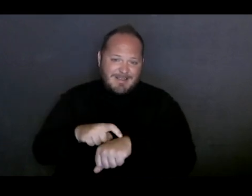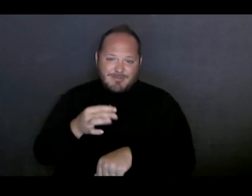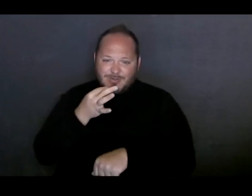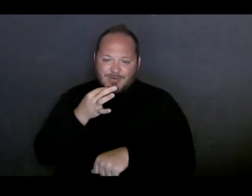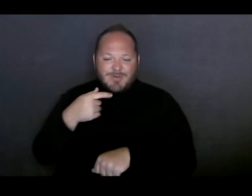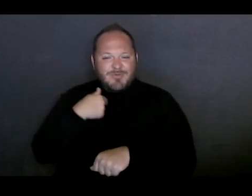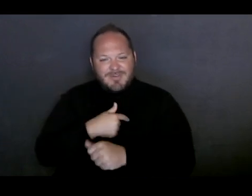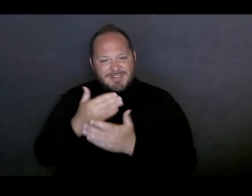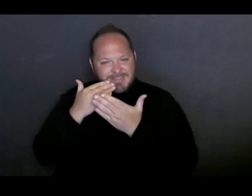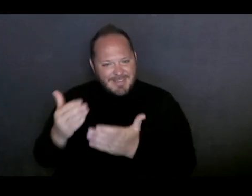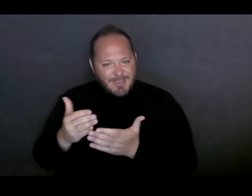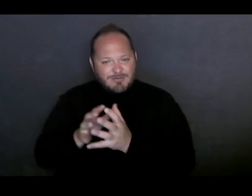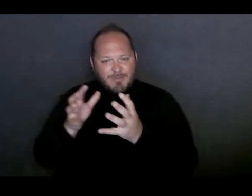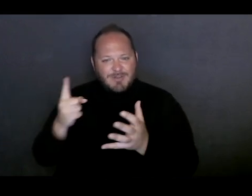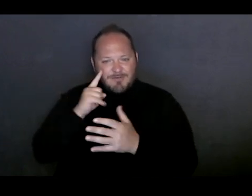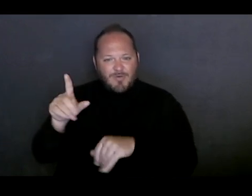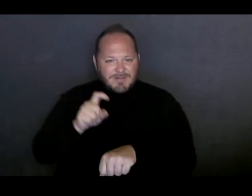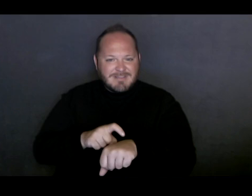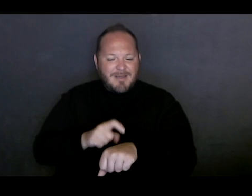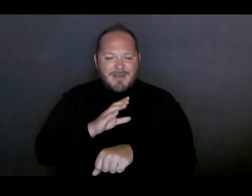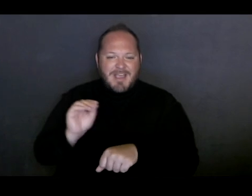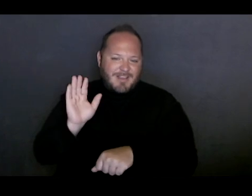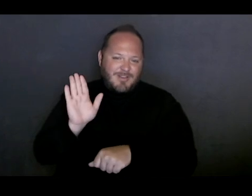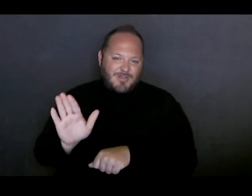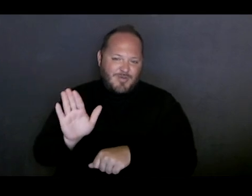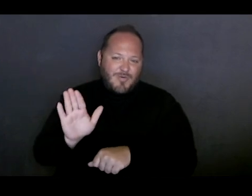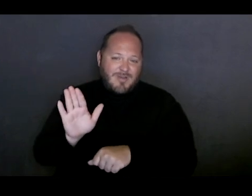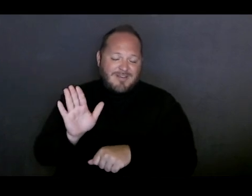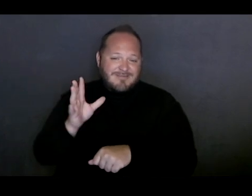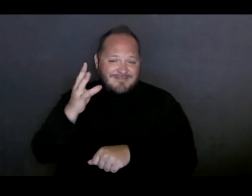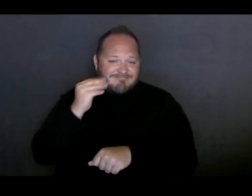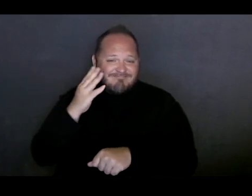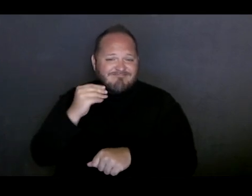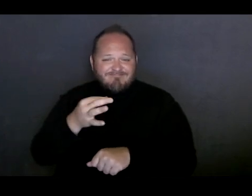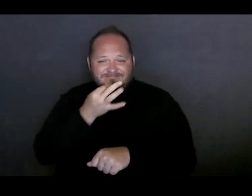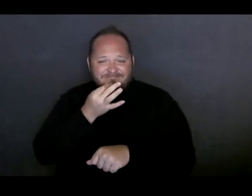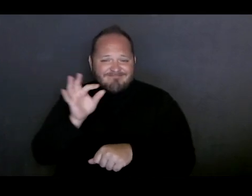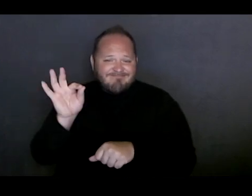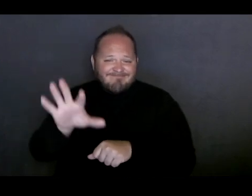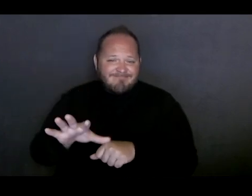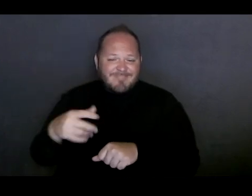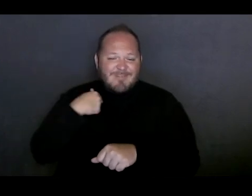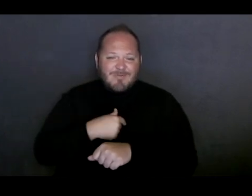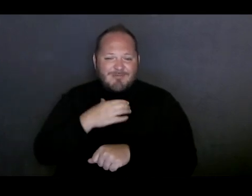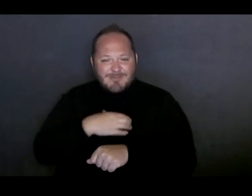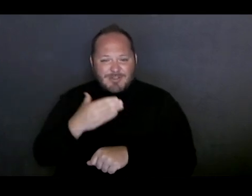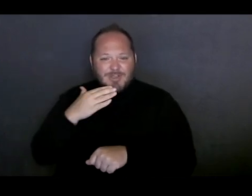your time and your expertise and your insights, and wish you good luck going forward. And